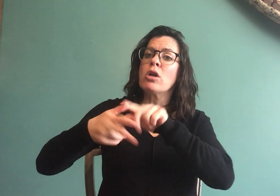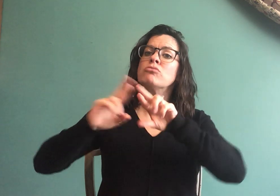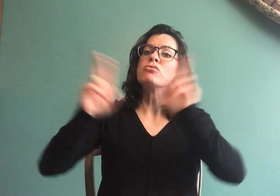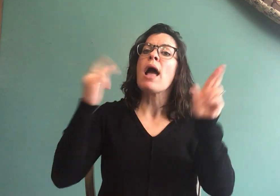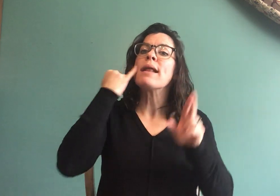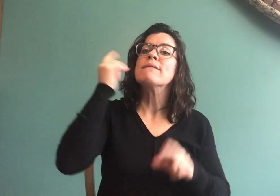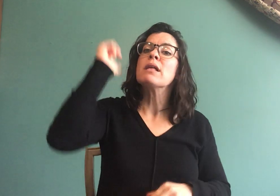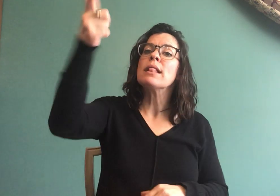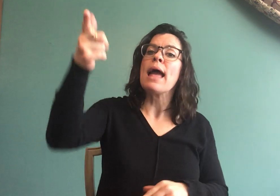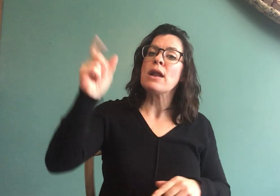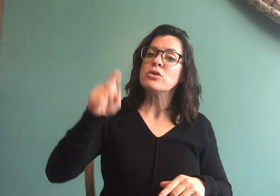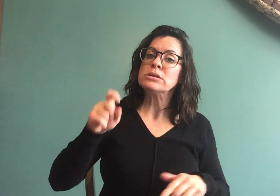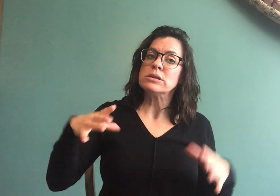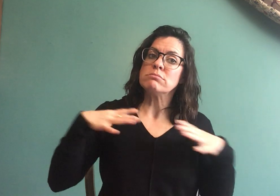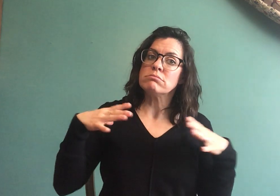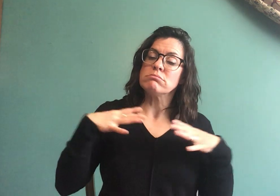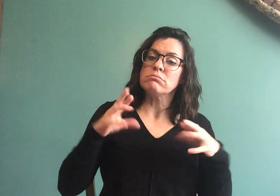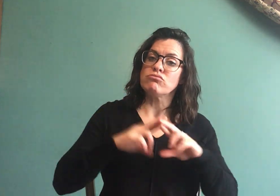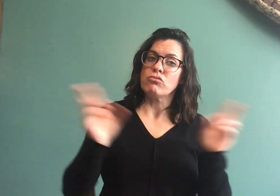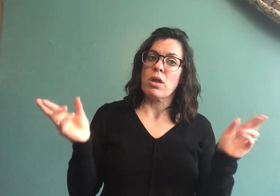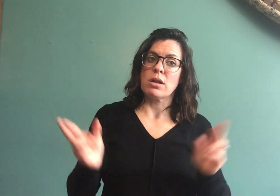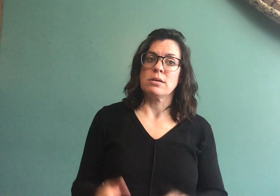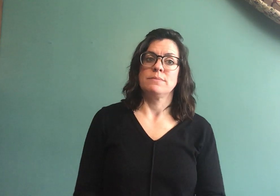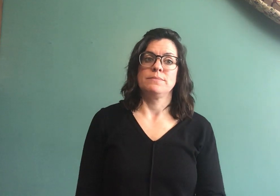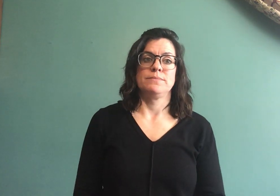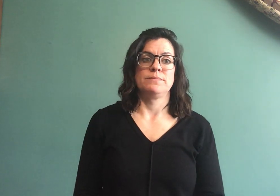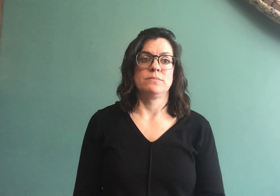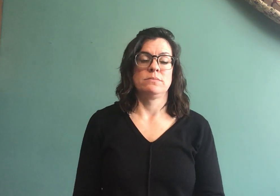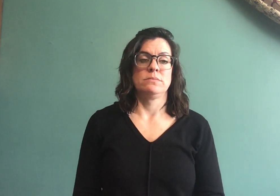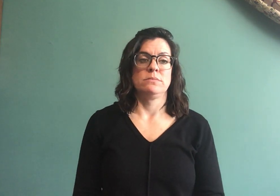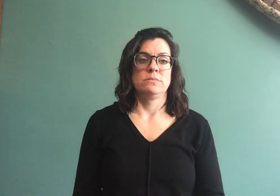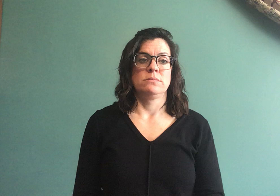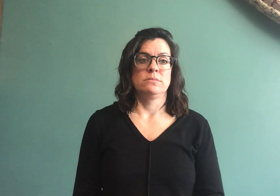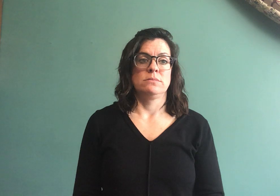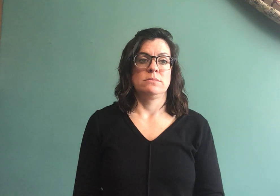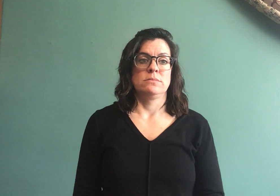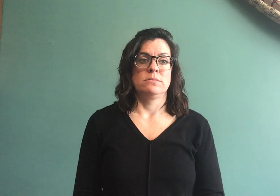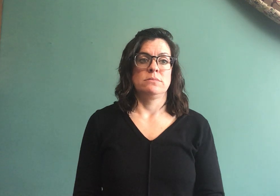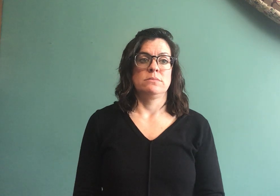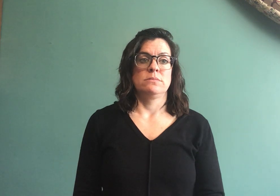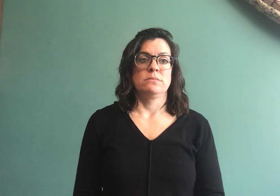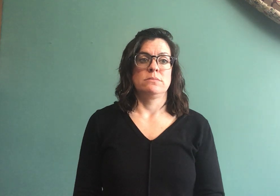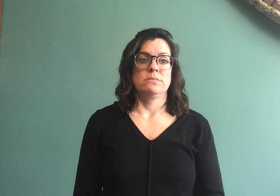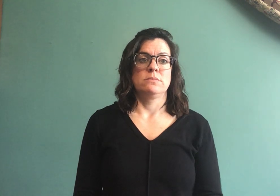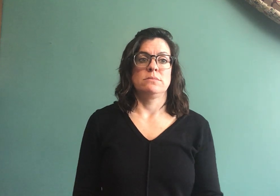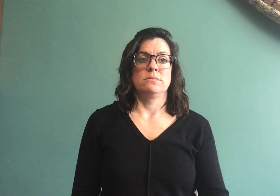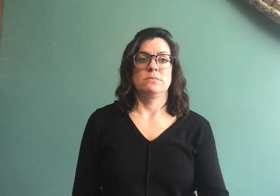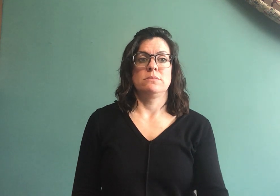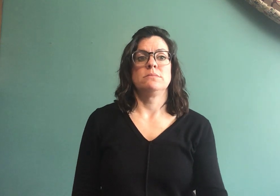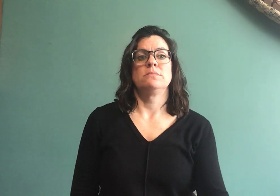Why would I do that? Besides the black and the white, why would I pull a third wire or pull a string?